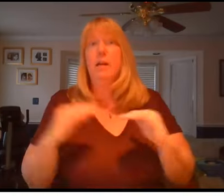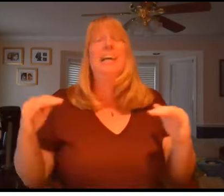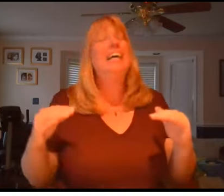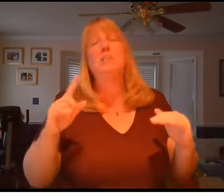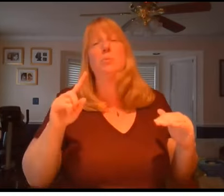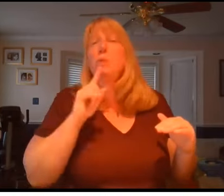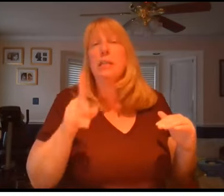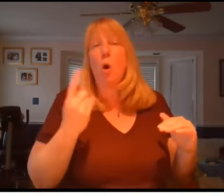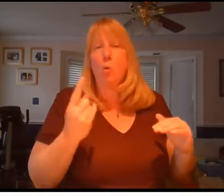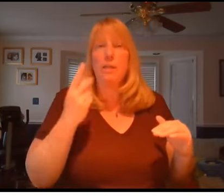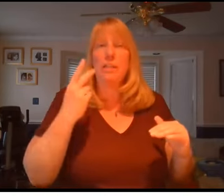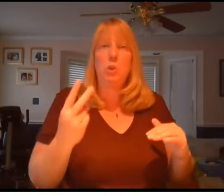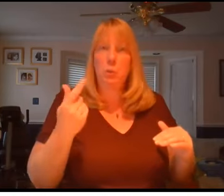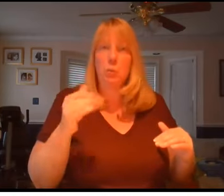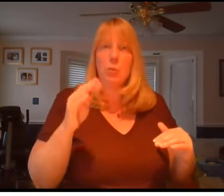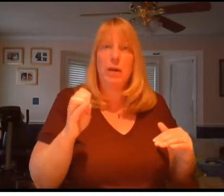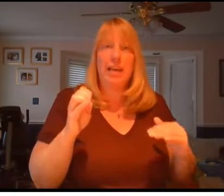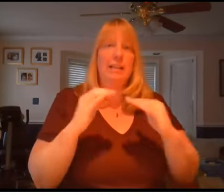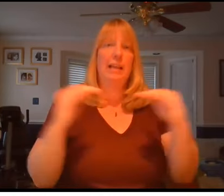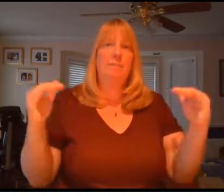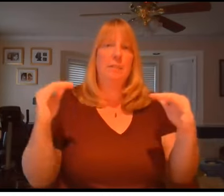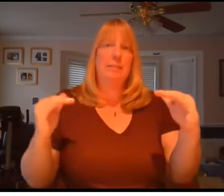read at a 12th grade level, and the average deaf person read at a 4th grade level.